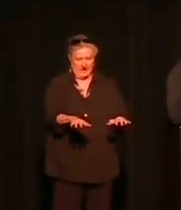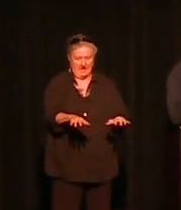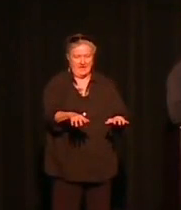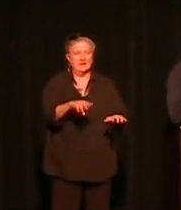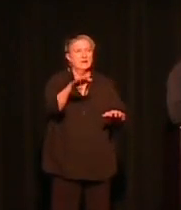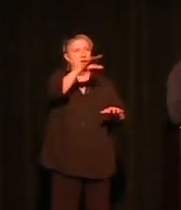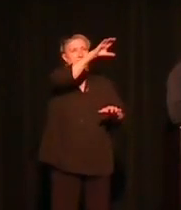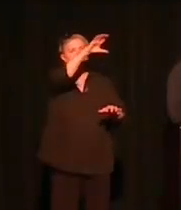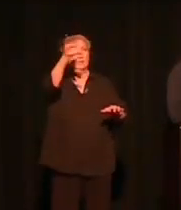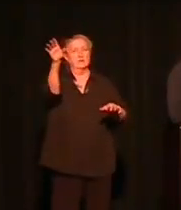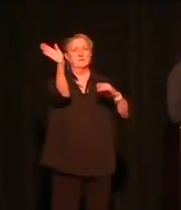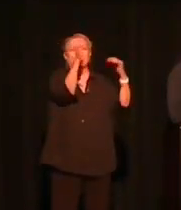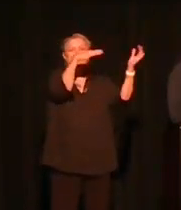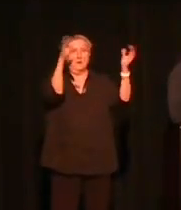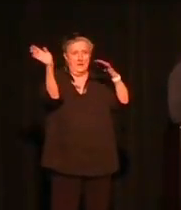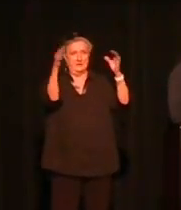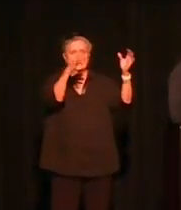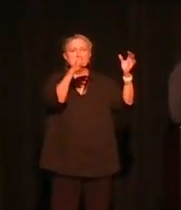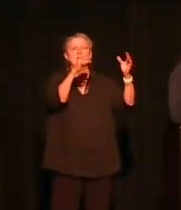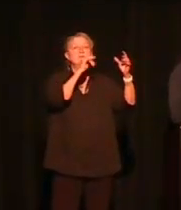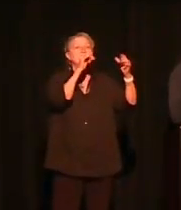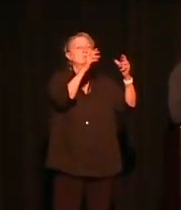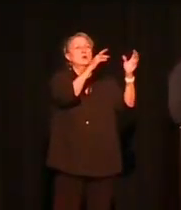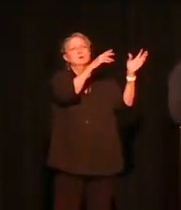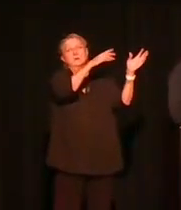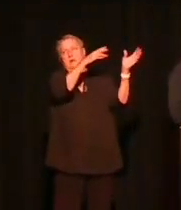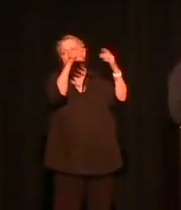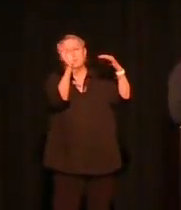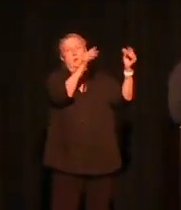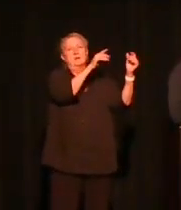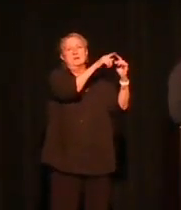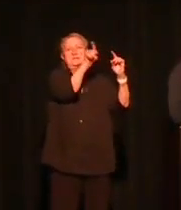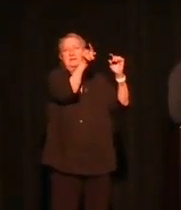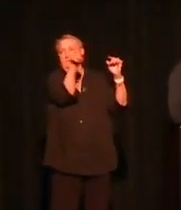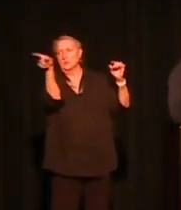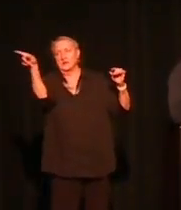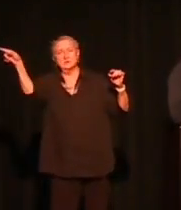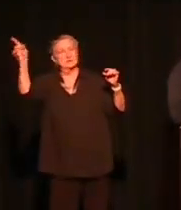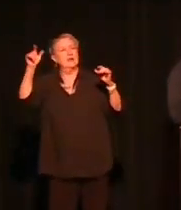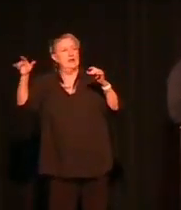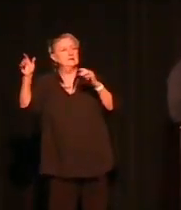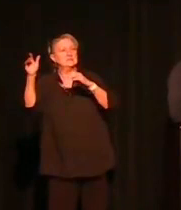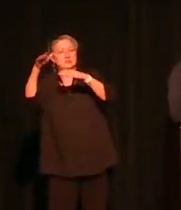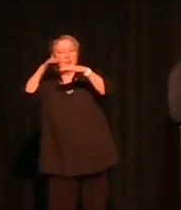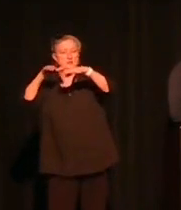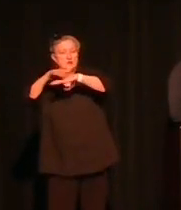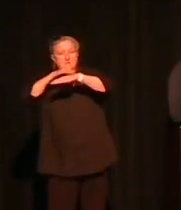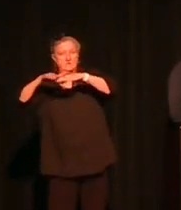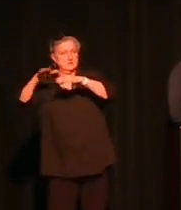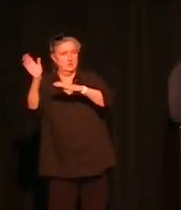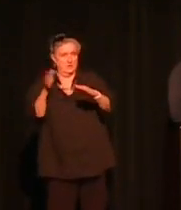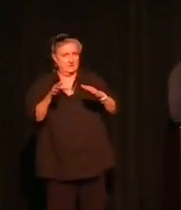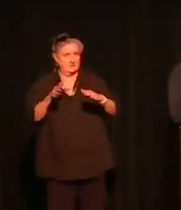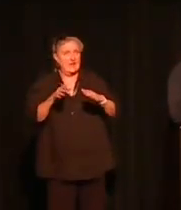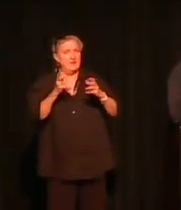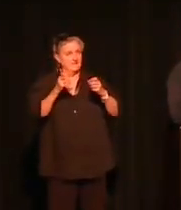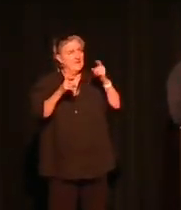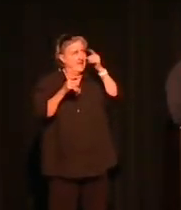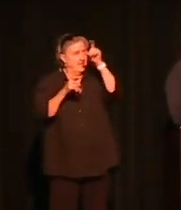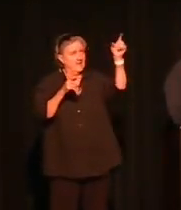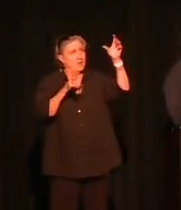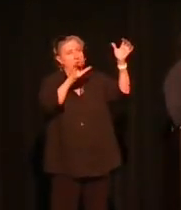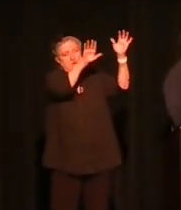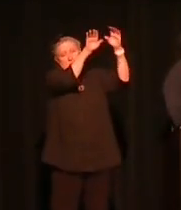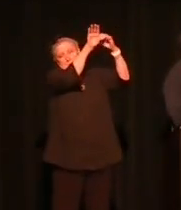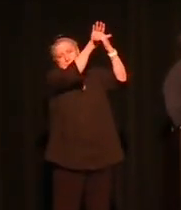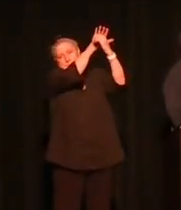that are blowing the same direction as the surface winds, and those want to push down. The countering factor that we have is the